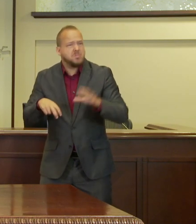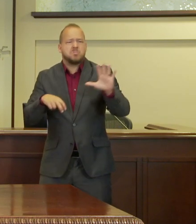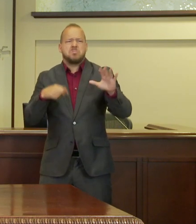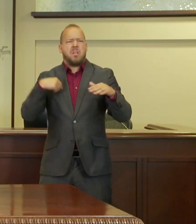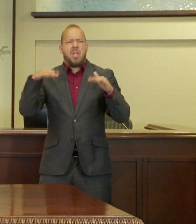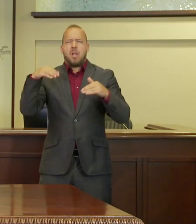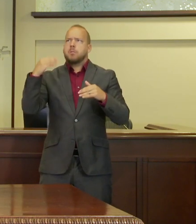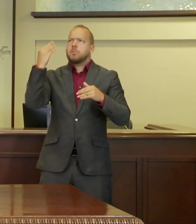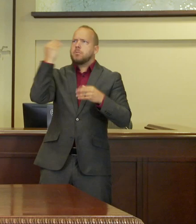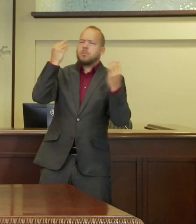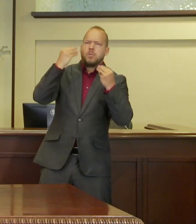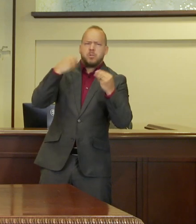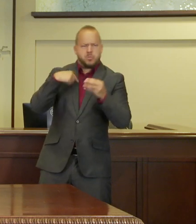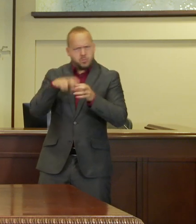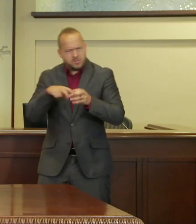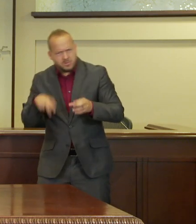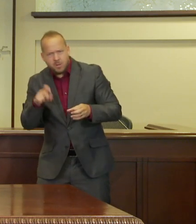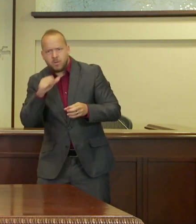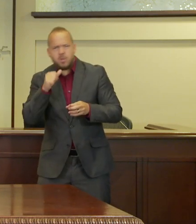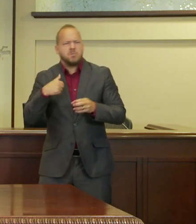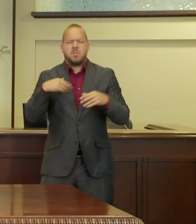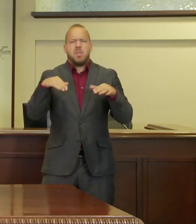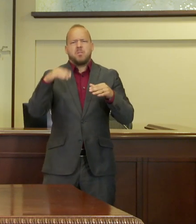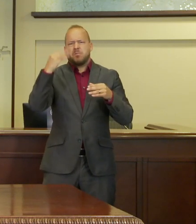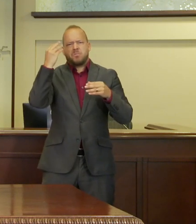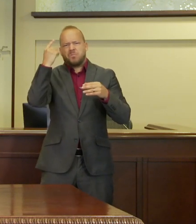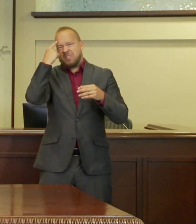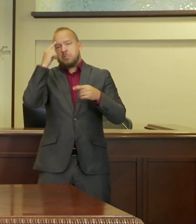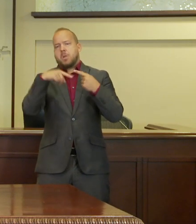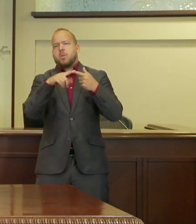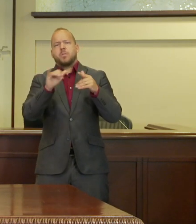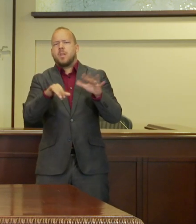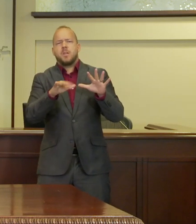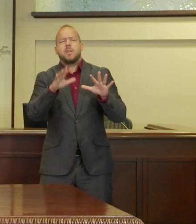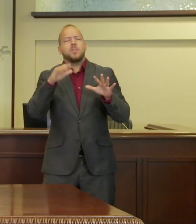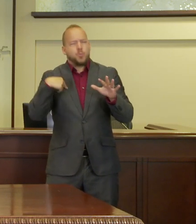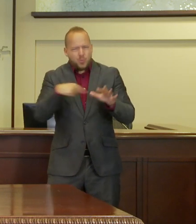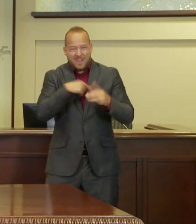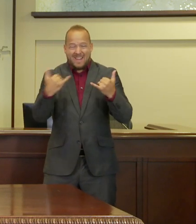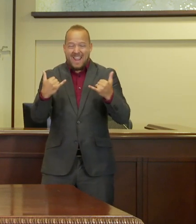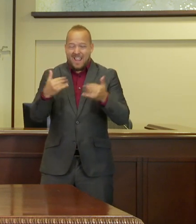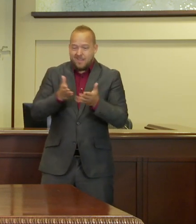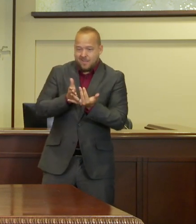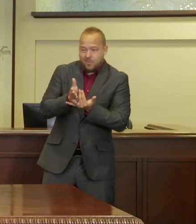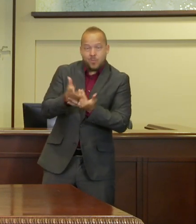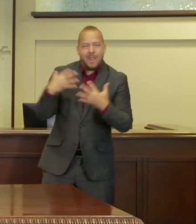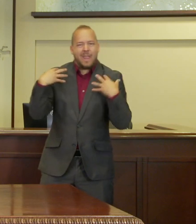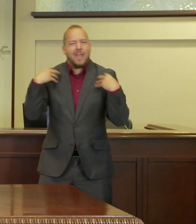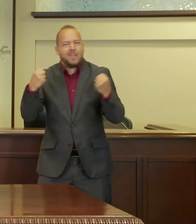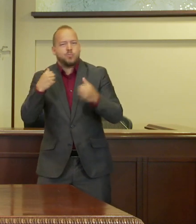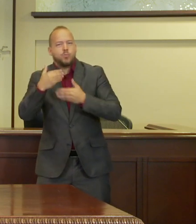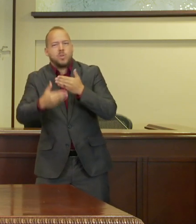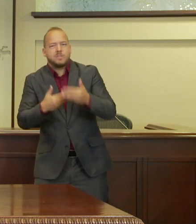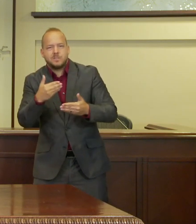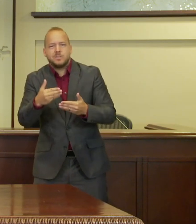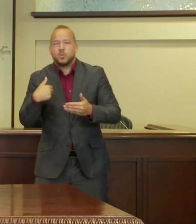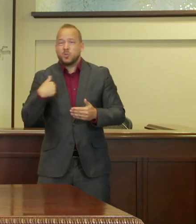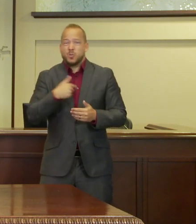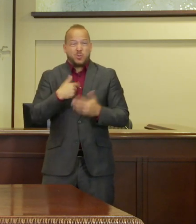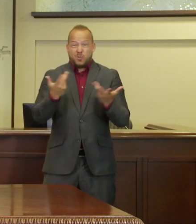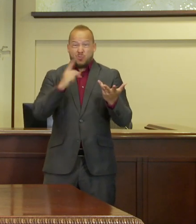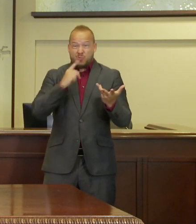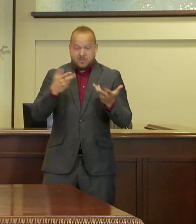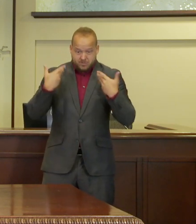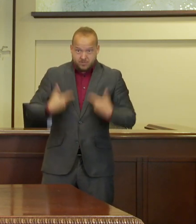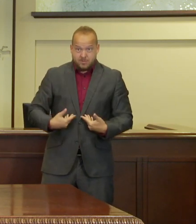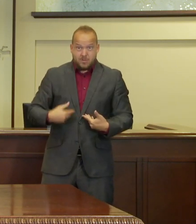but I do believe part of the healing process requires people like me, those who are privileged. I am a white